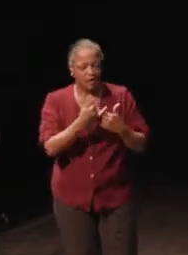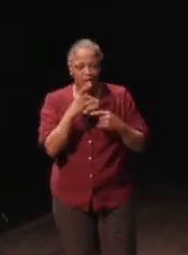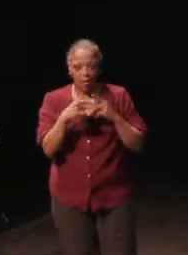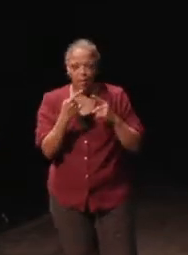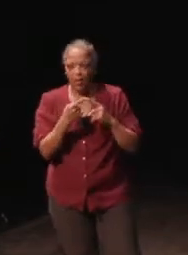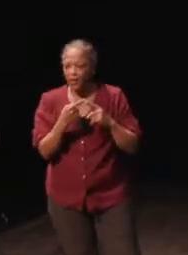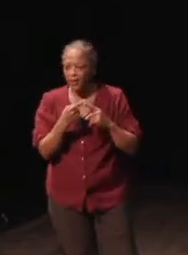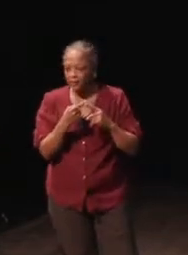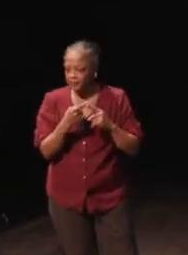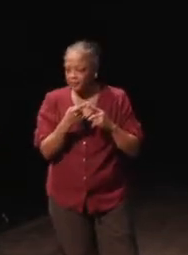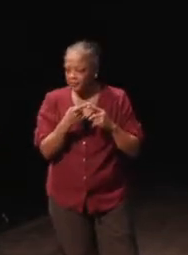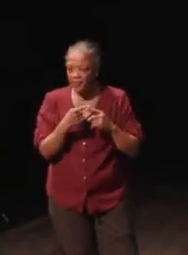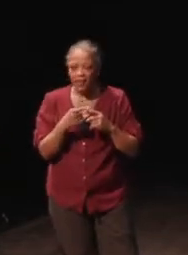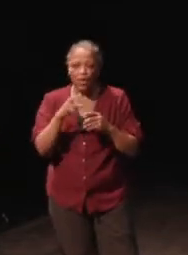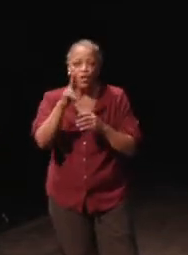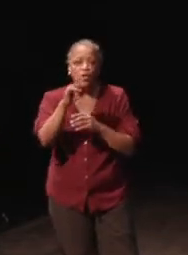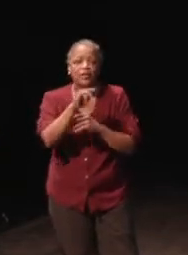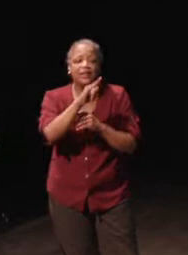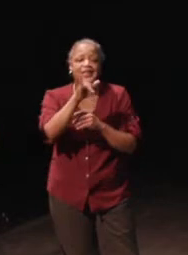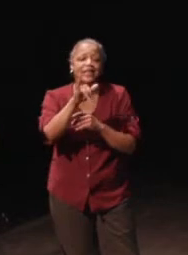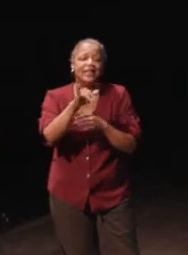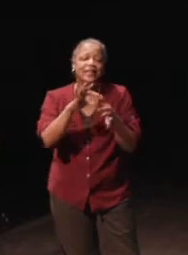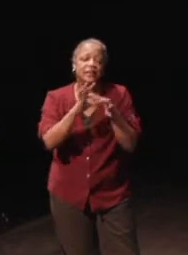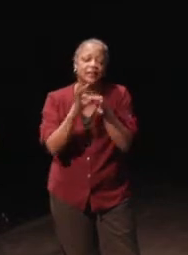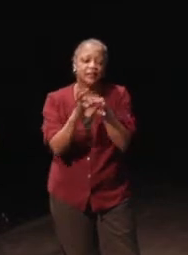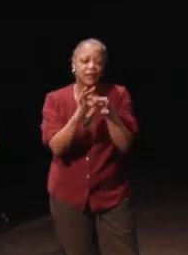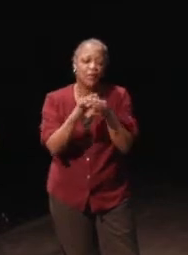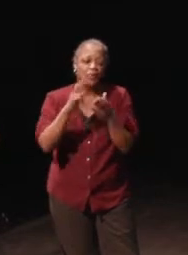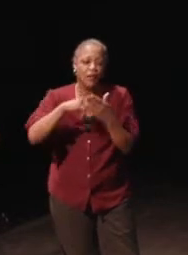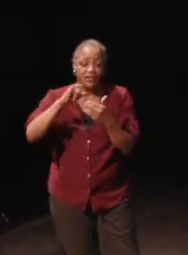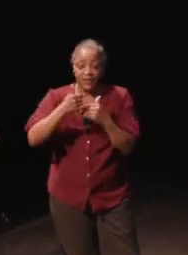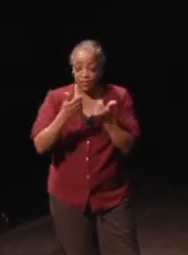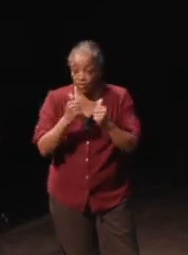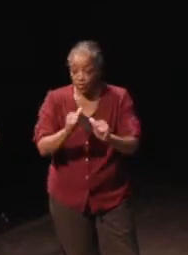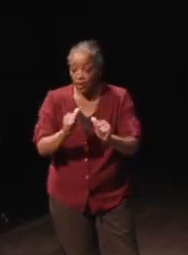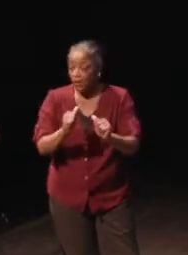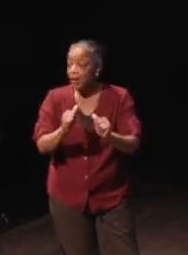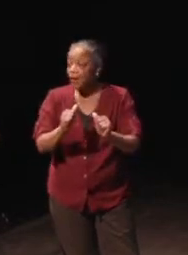on like a Unity project to try to